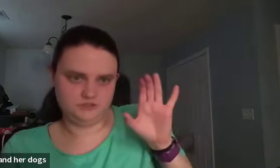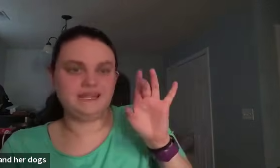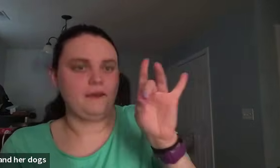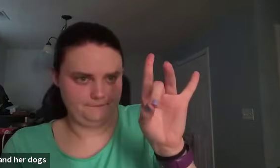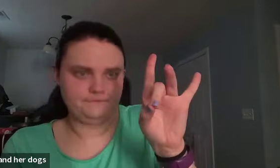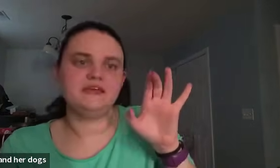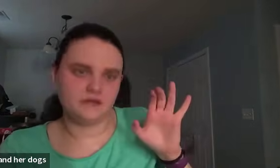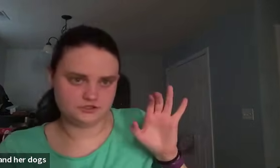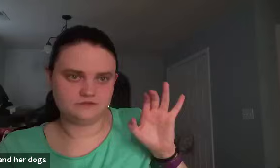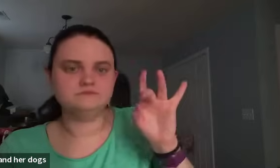800. Yeah, 800.